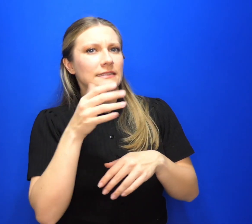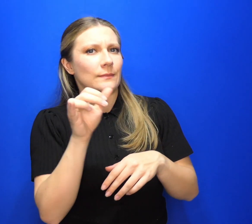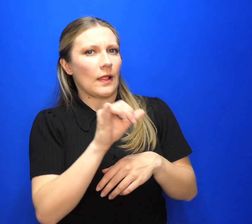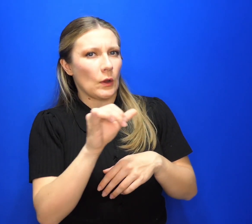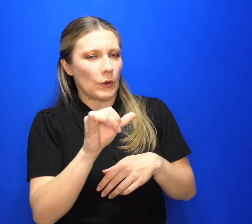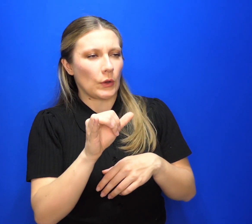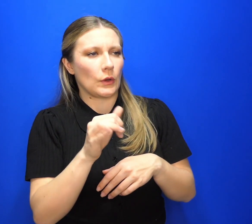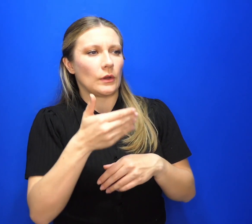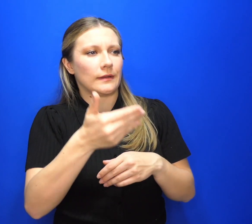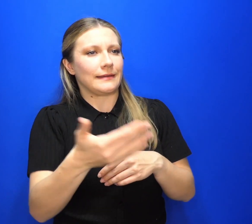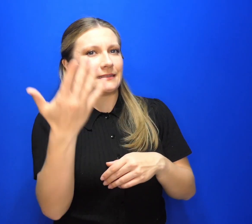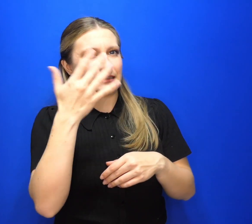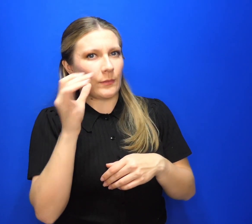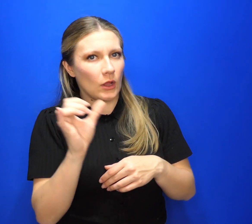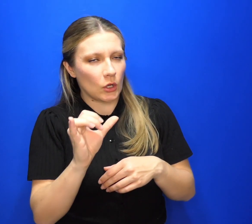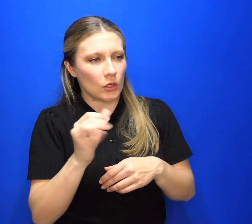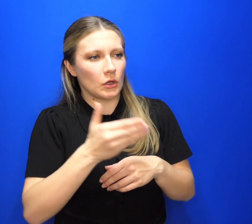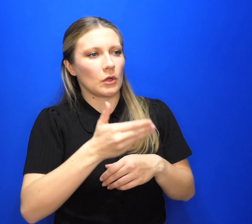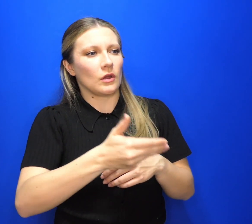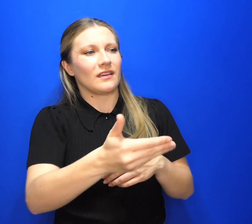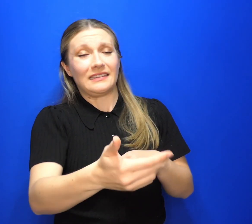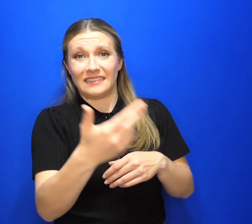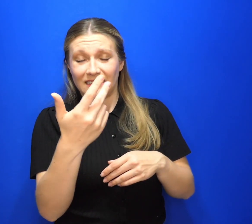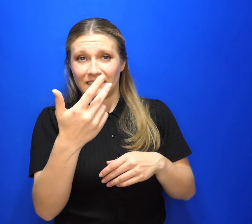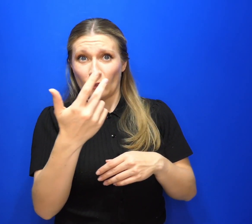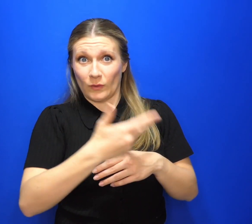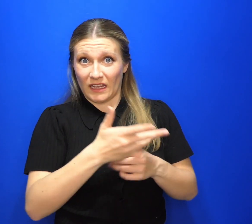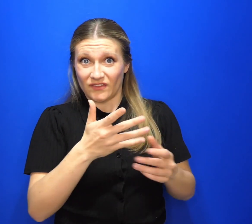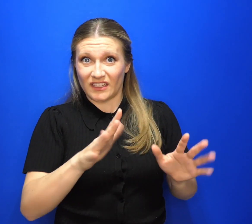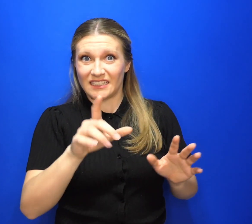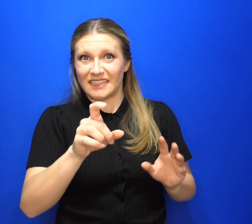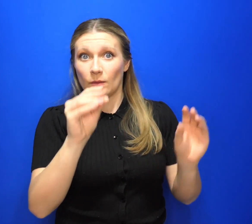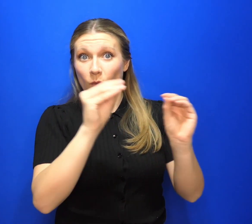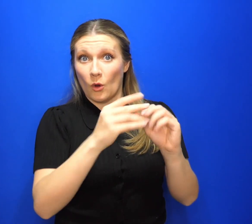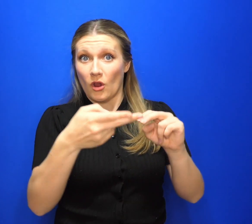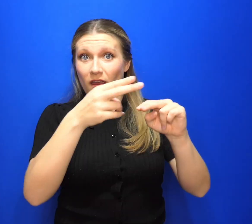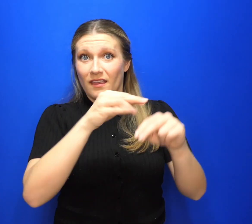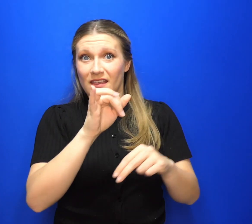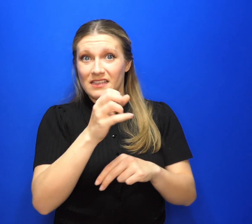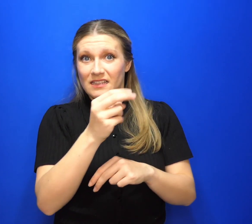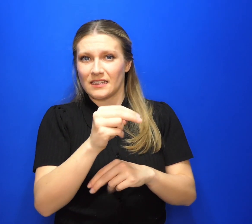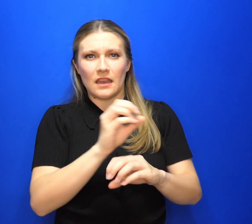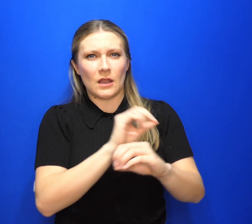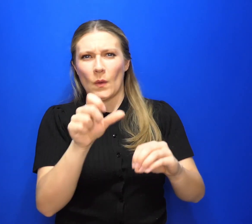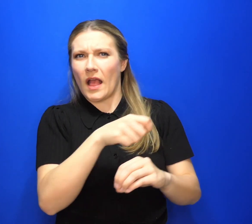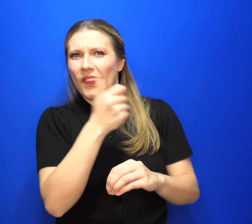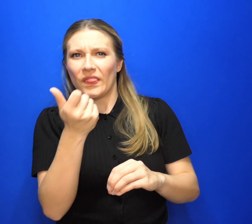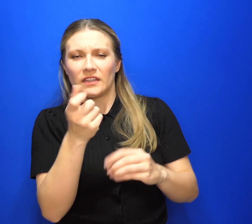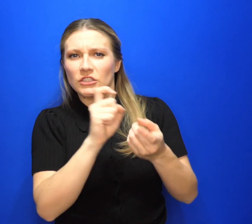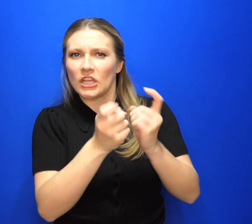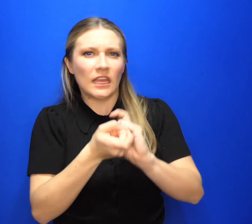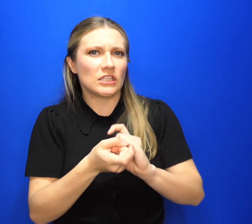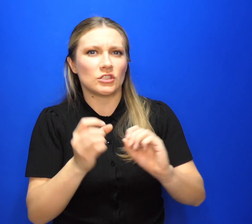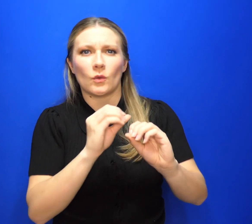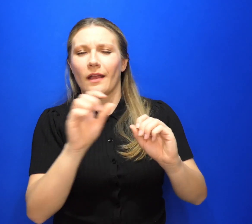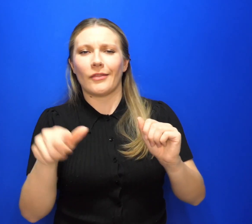needing more insulin and nothing else has really shifted or changed, right, you're probably getting to that point of honeymoon